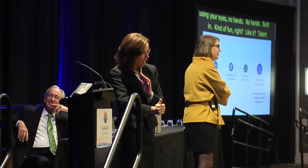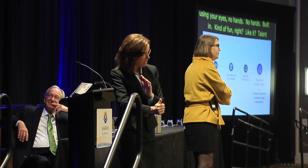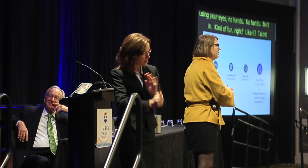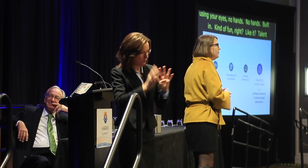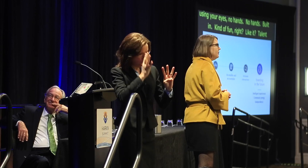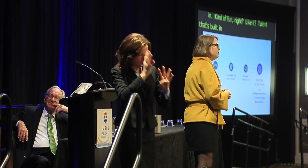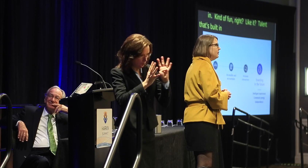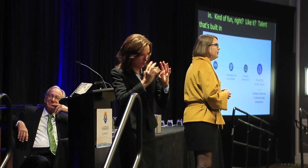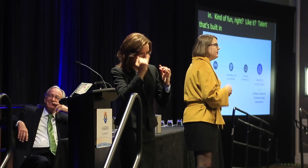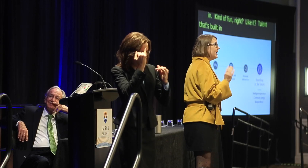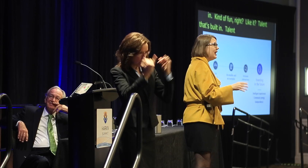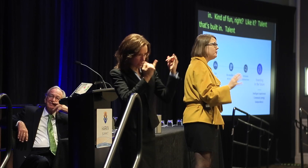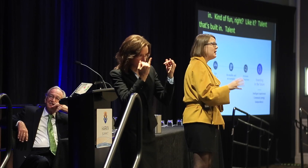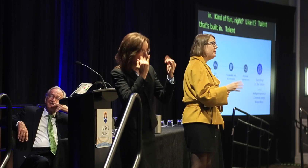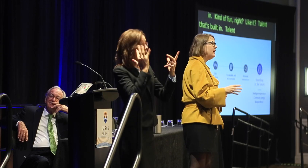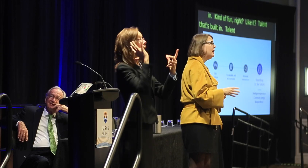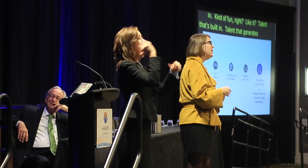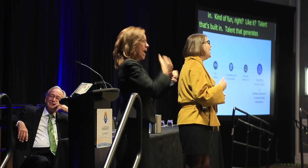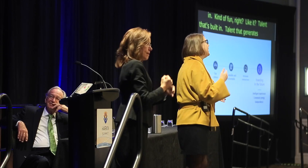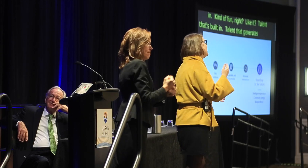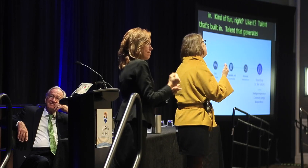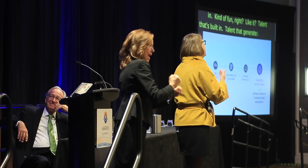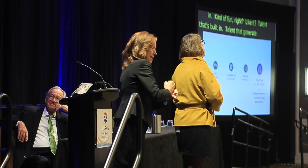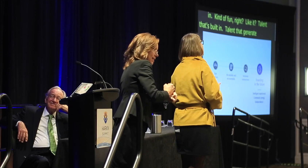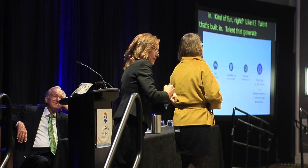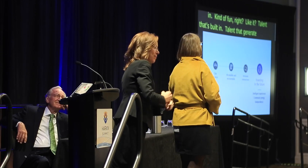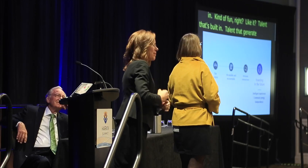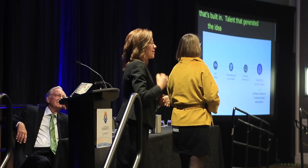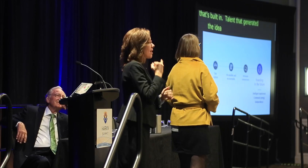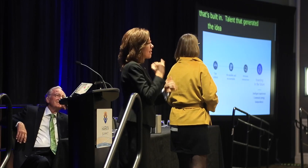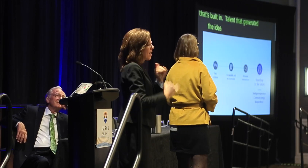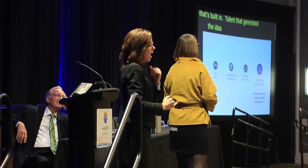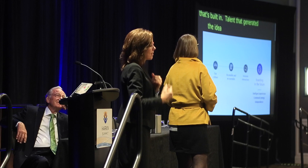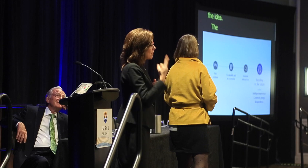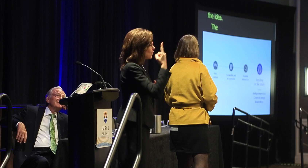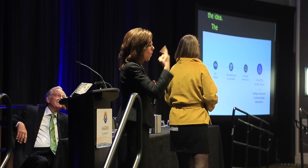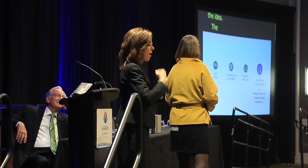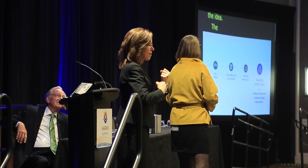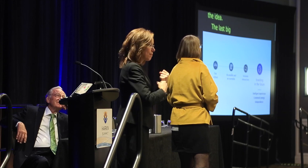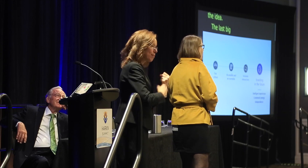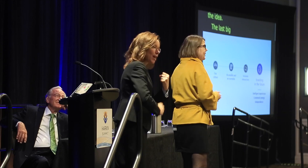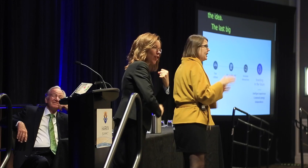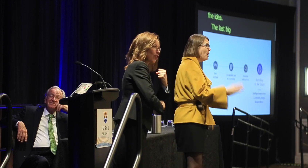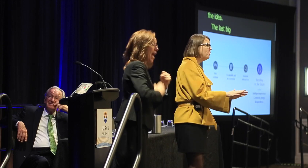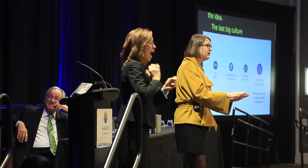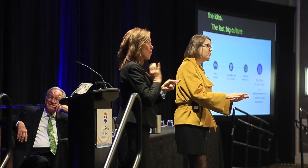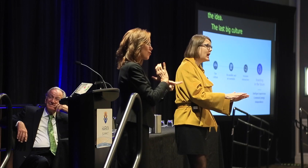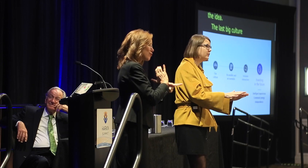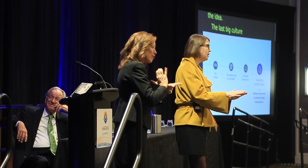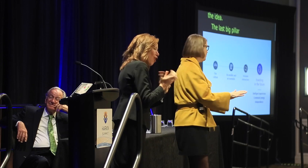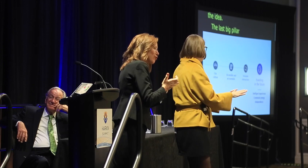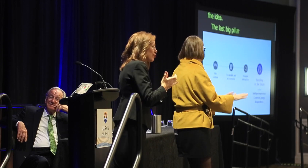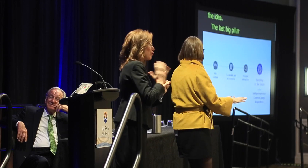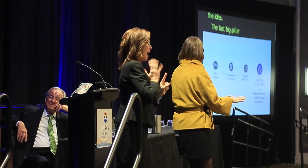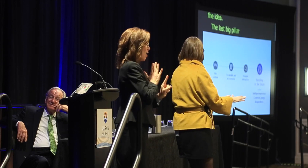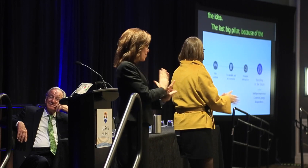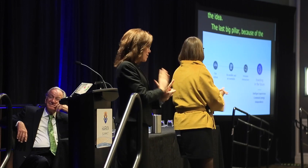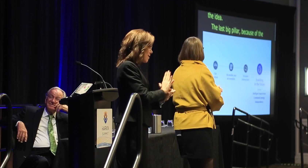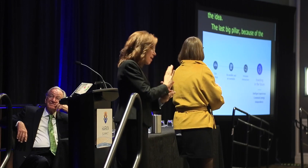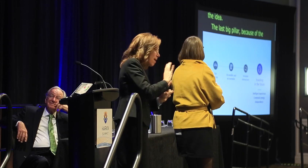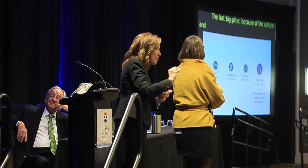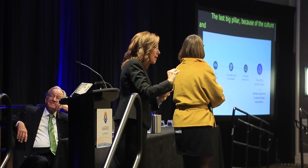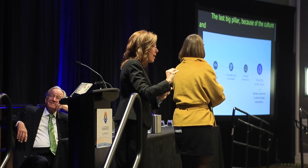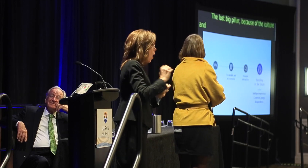ideas. The last big pillar, again, because of the culture and the fabric of who we are, and then I'm hoping that we have time for some